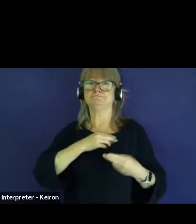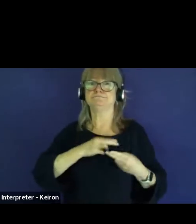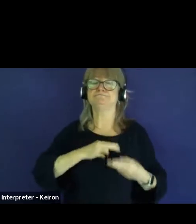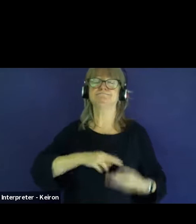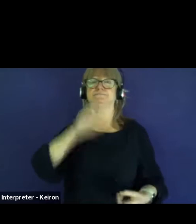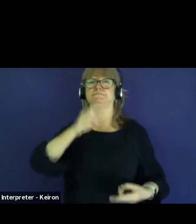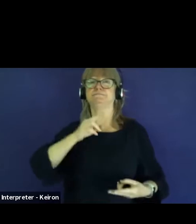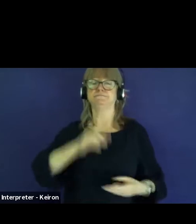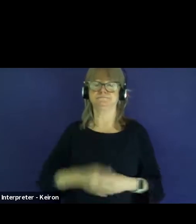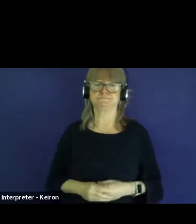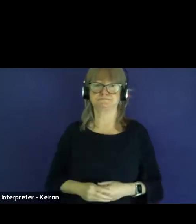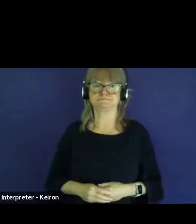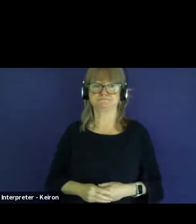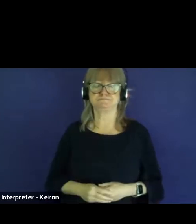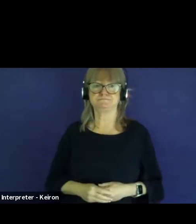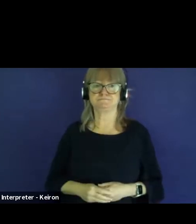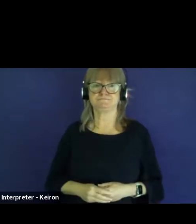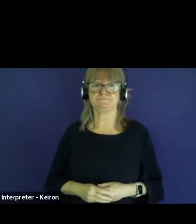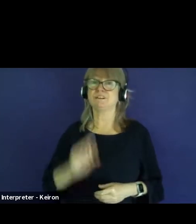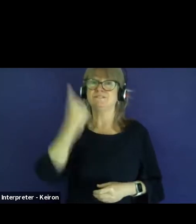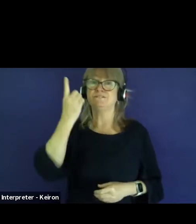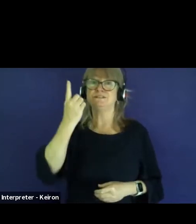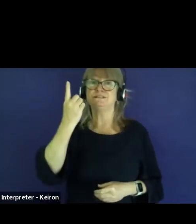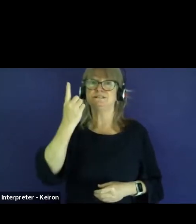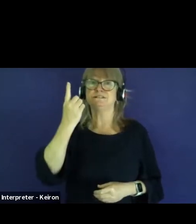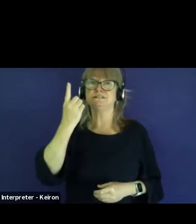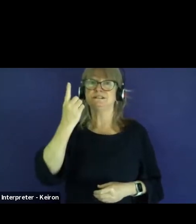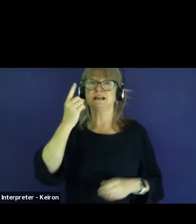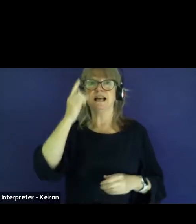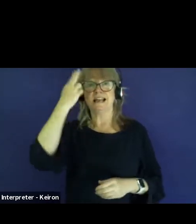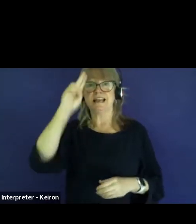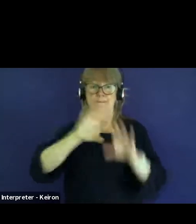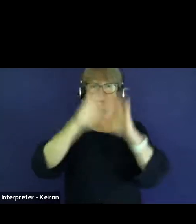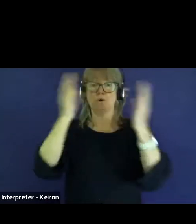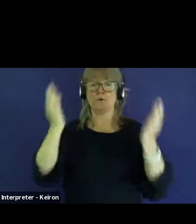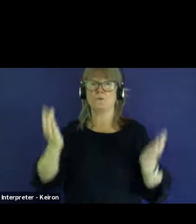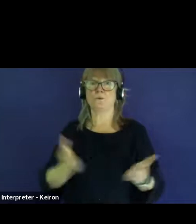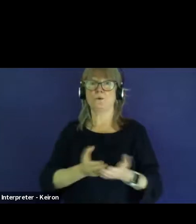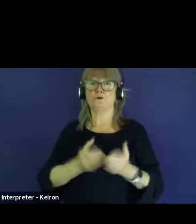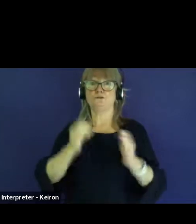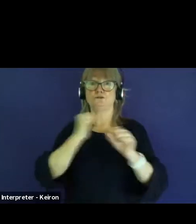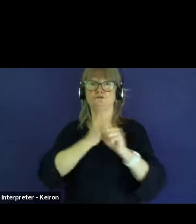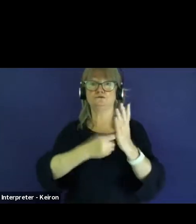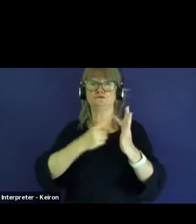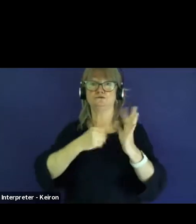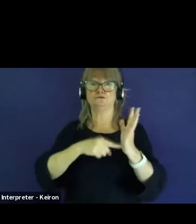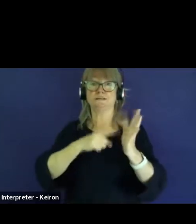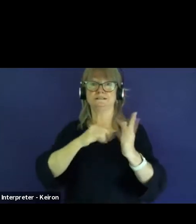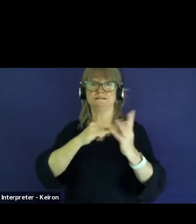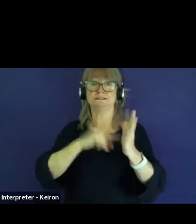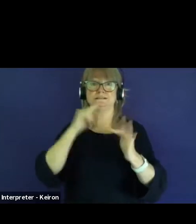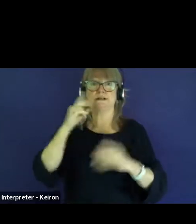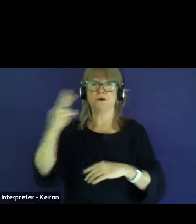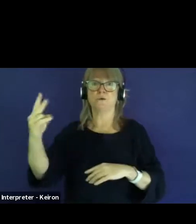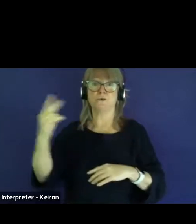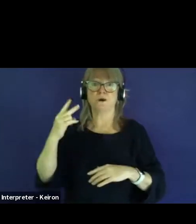So our first exercise is going to be a stretch called the world's greatest. So this is a mobility exercise, which looks like this. So you're going to be in